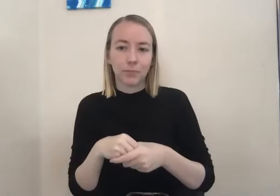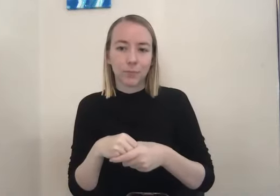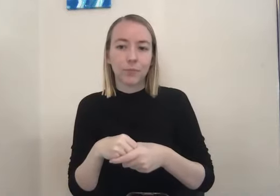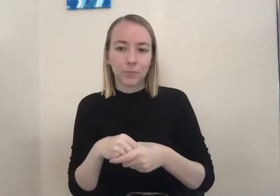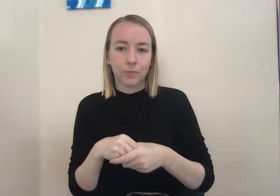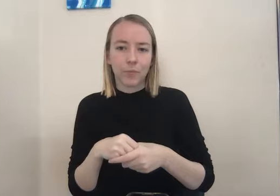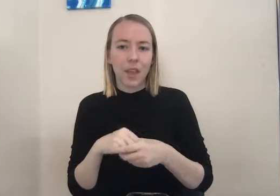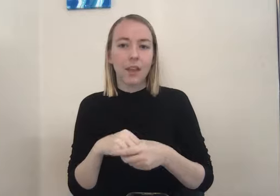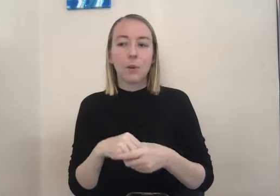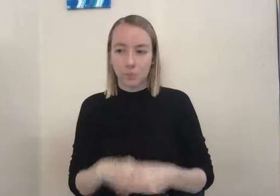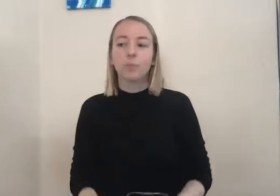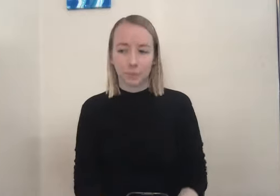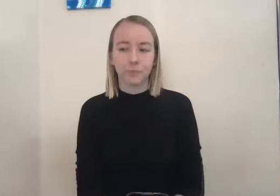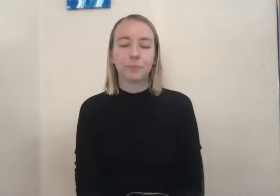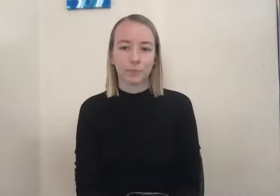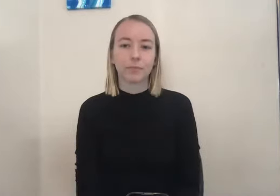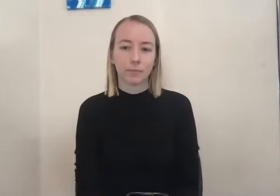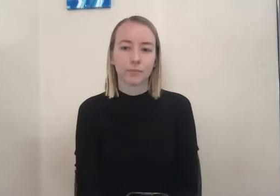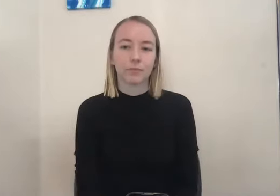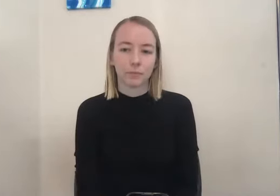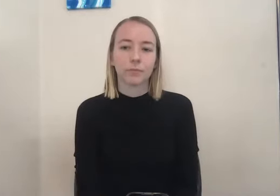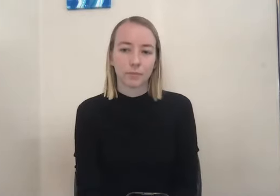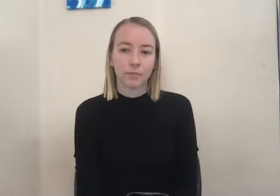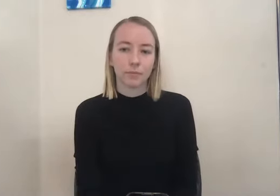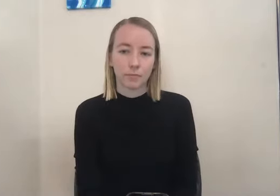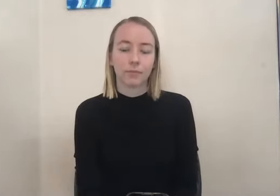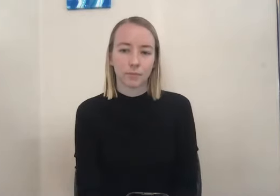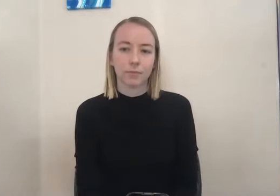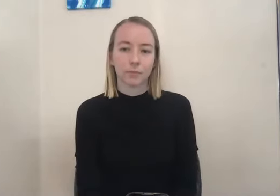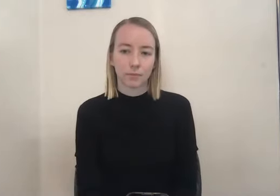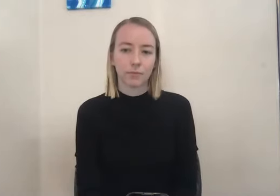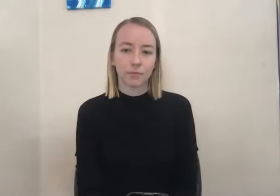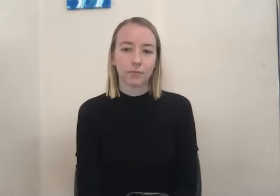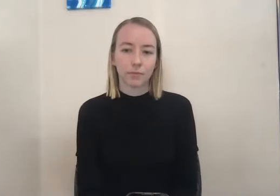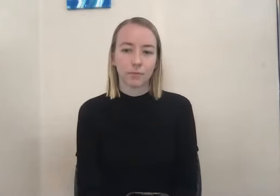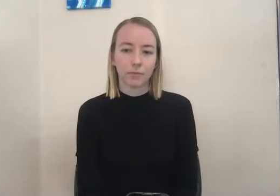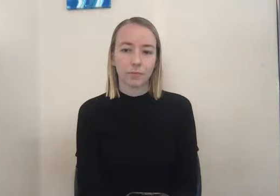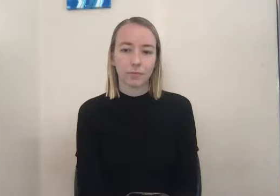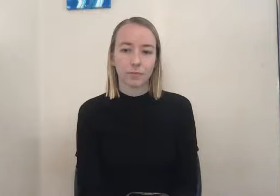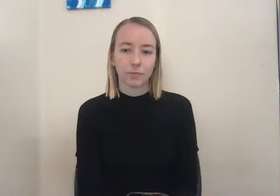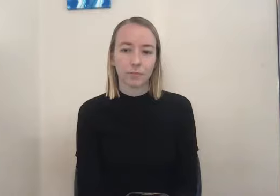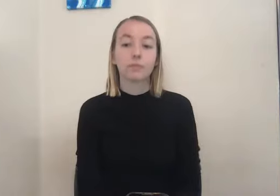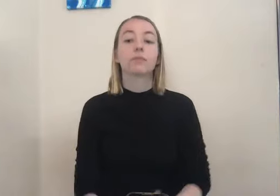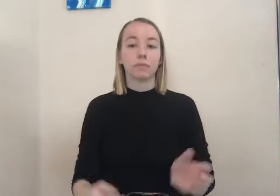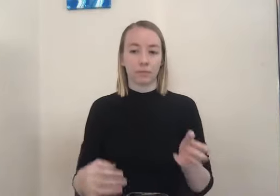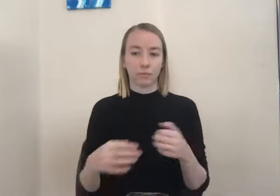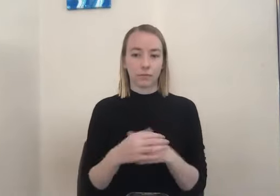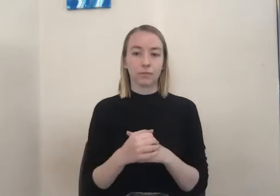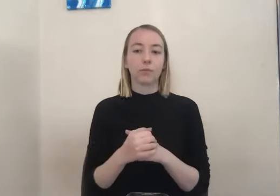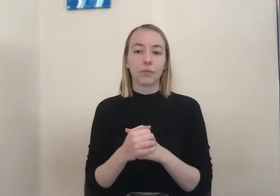accident, I'd had a confrontation with somebody on the complex that I stay on. Now, I'm not saying that caused the accident, but